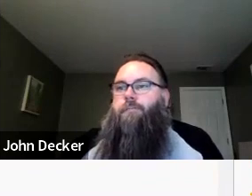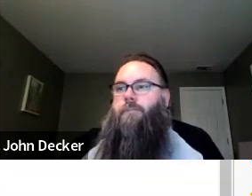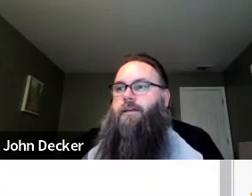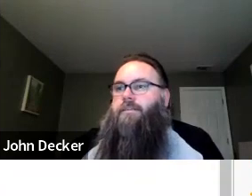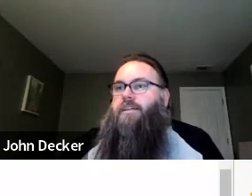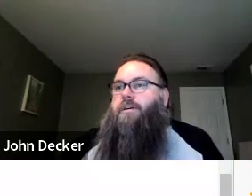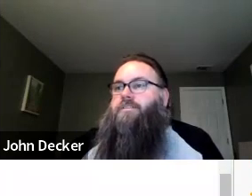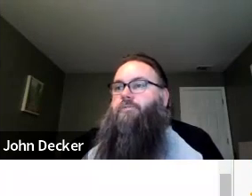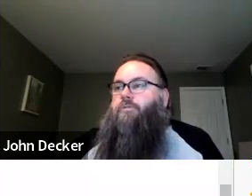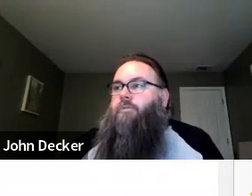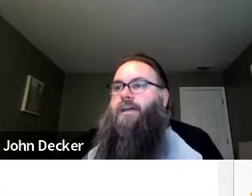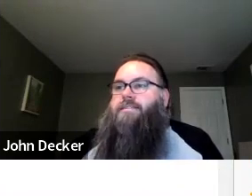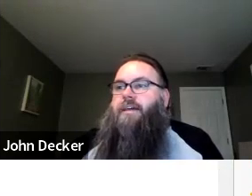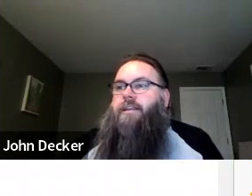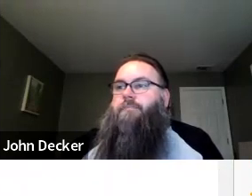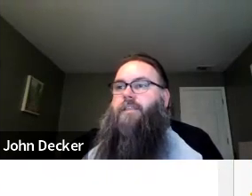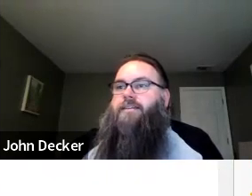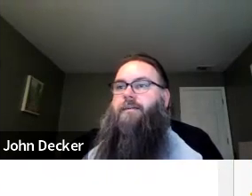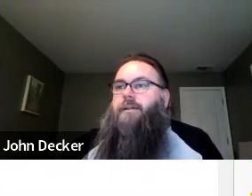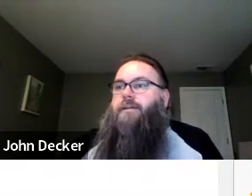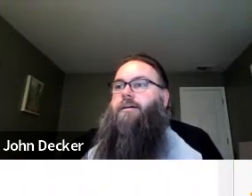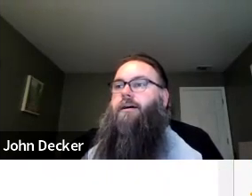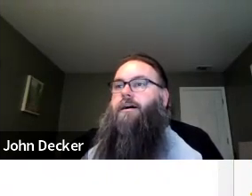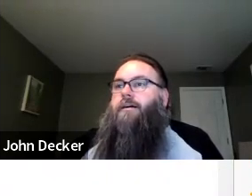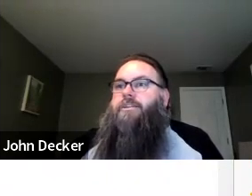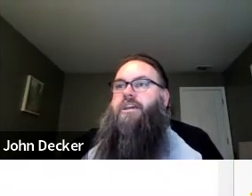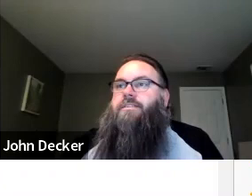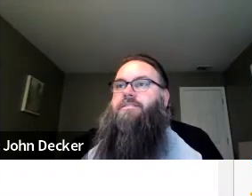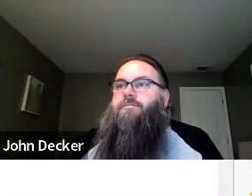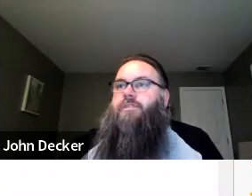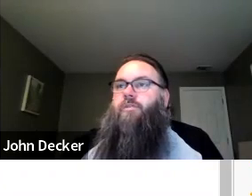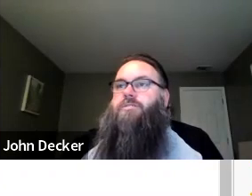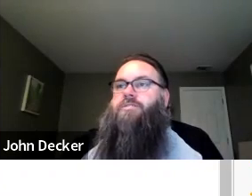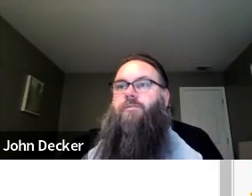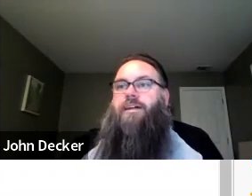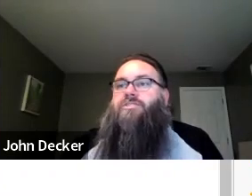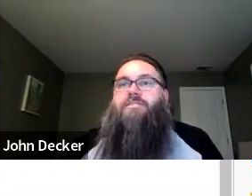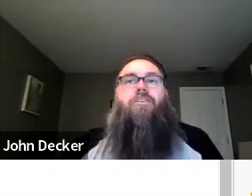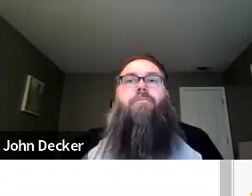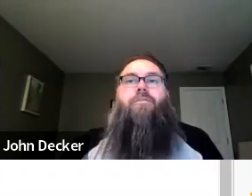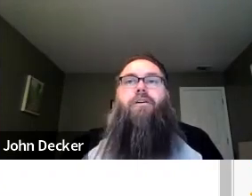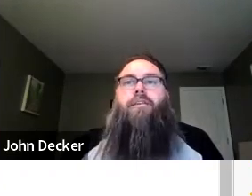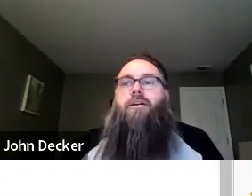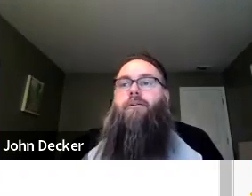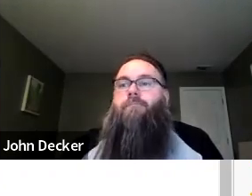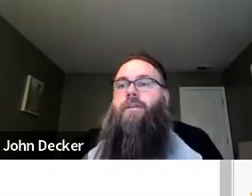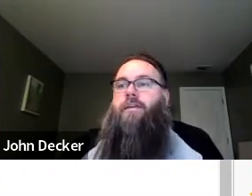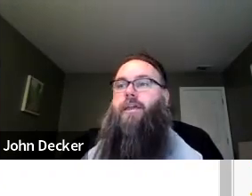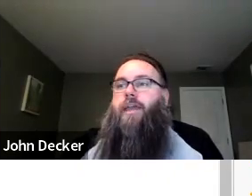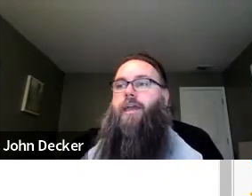have, I think, about double what we had signed up last time. I checked this with you all. So that's just Sacramento